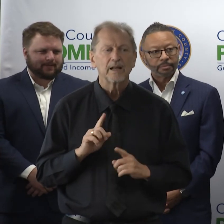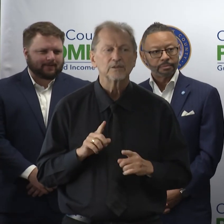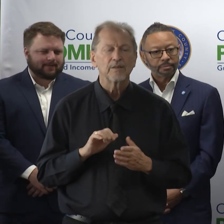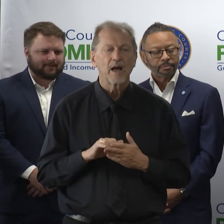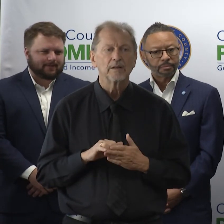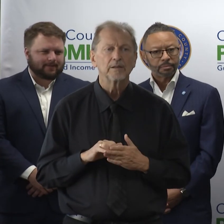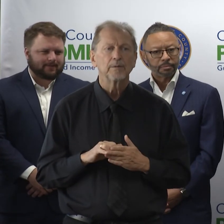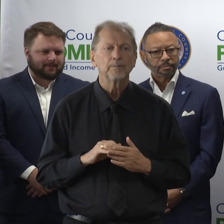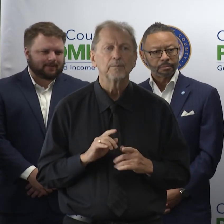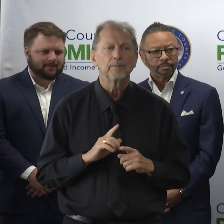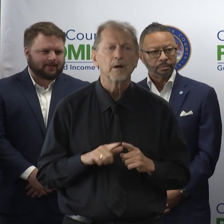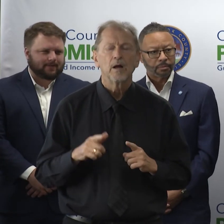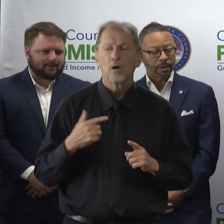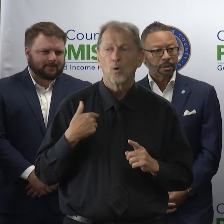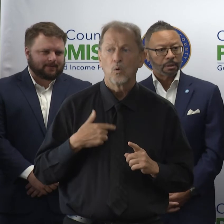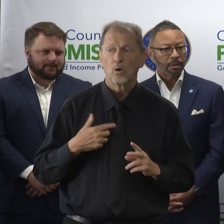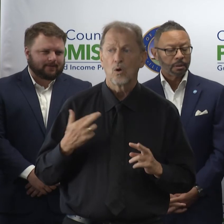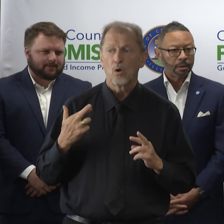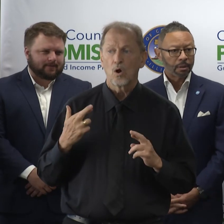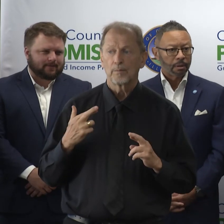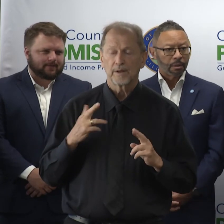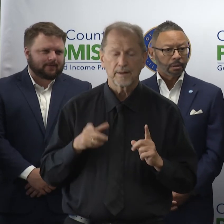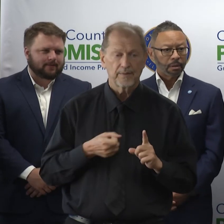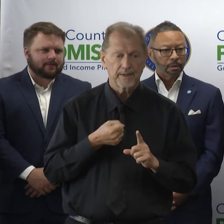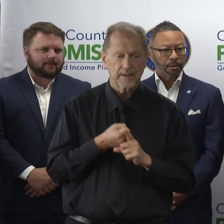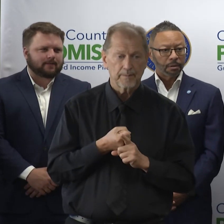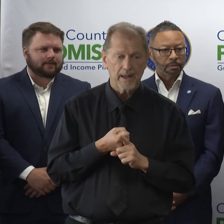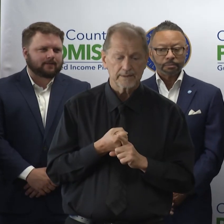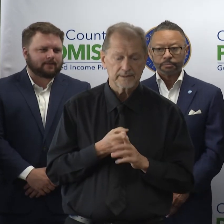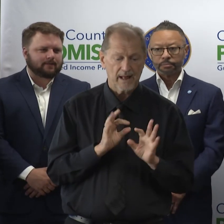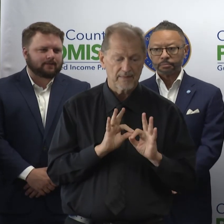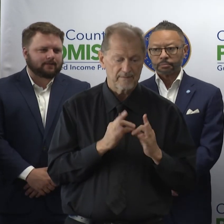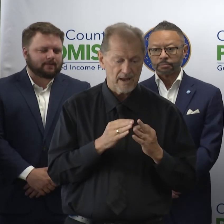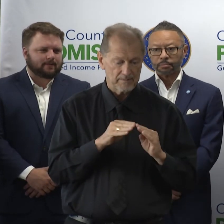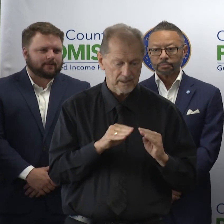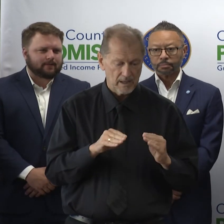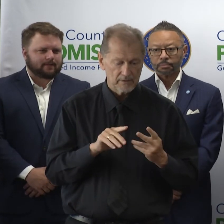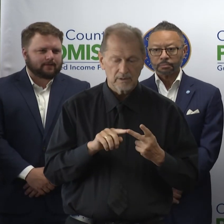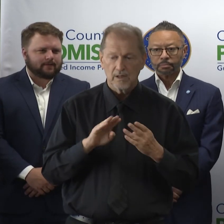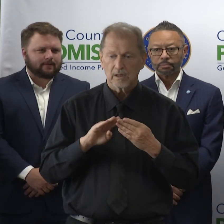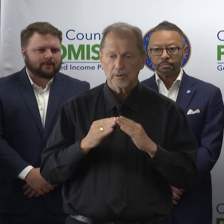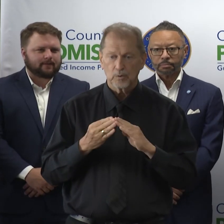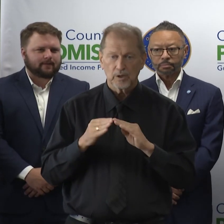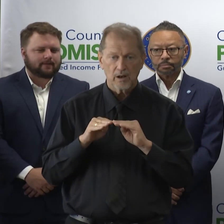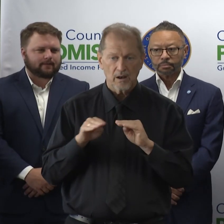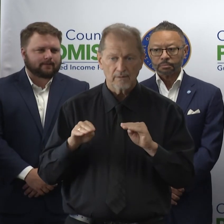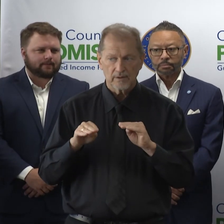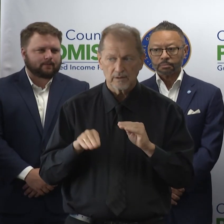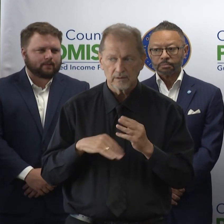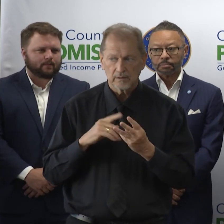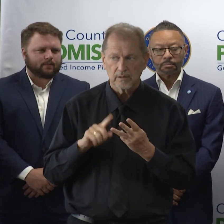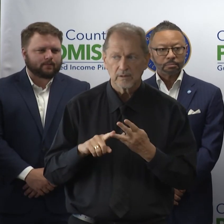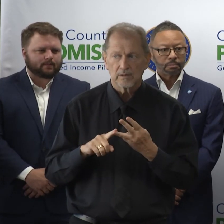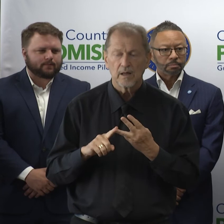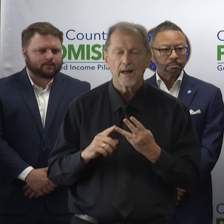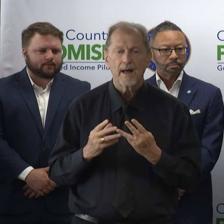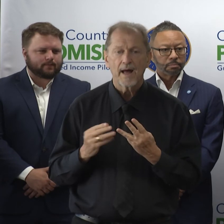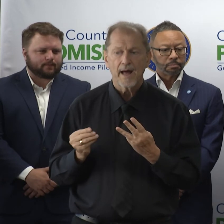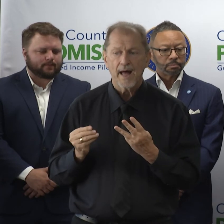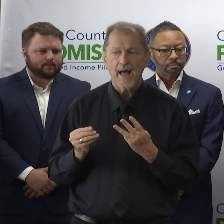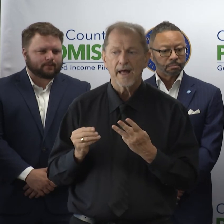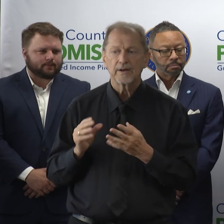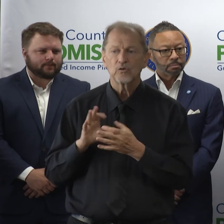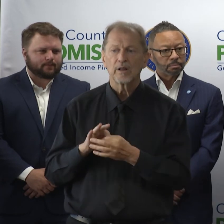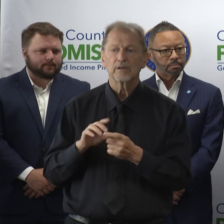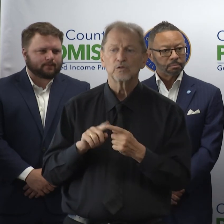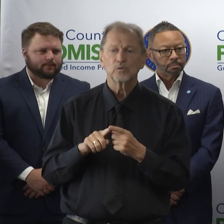know, we're hoping that there'll be impacts at the family level, at the community level, and in terms